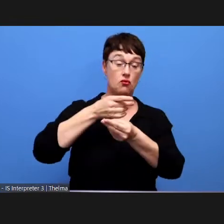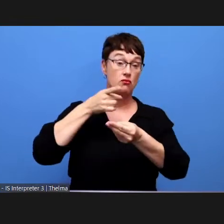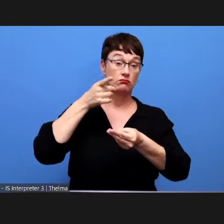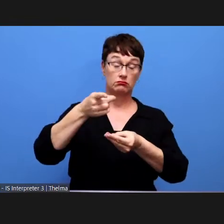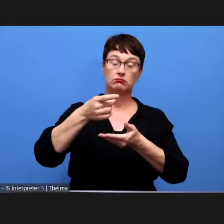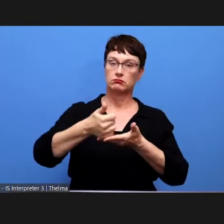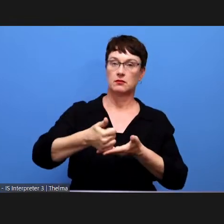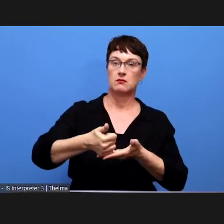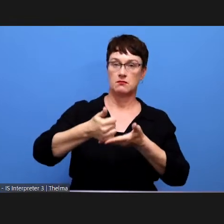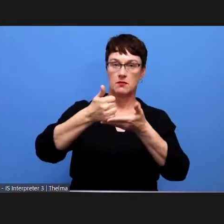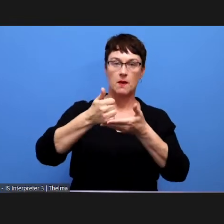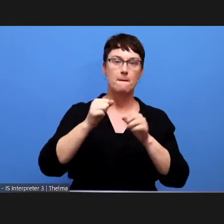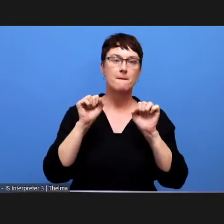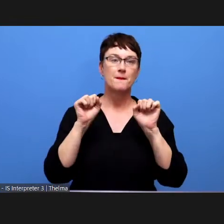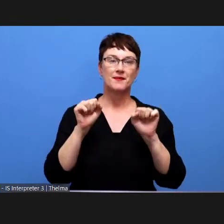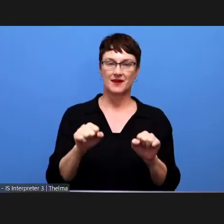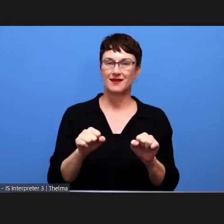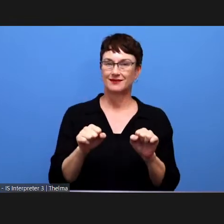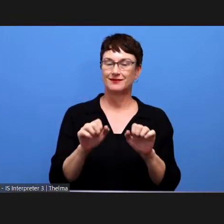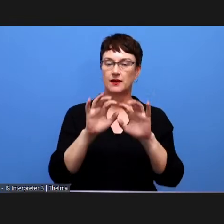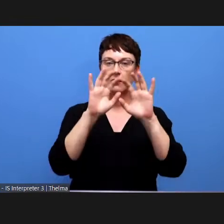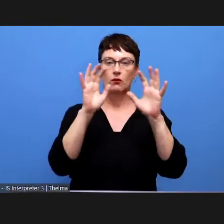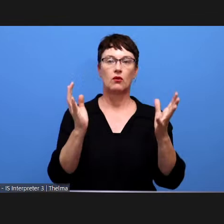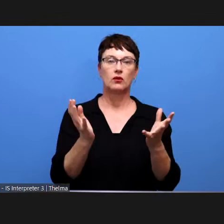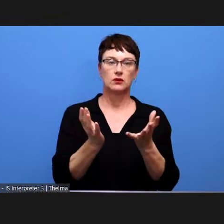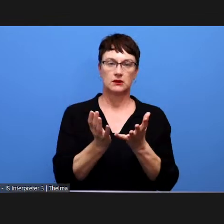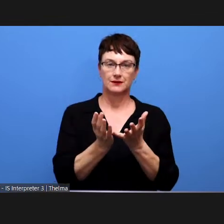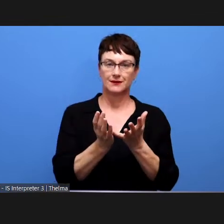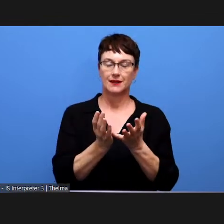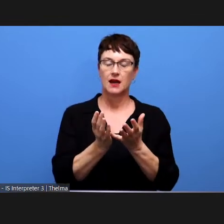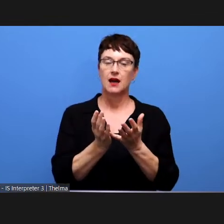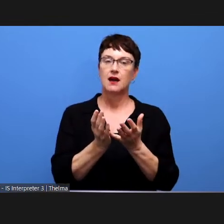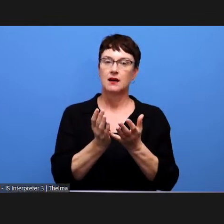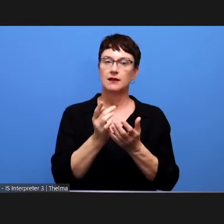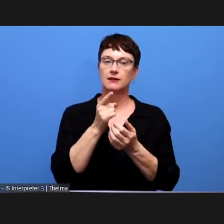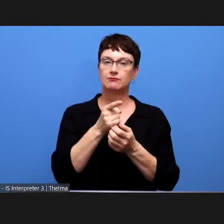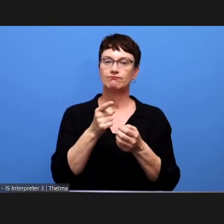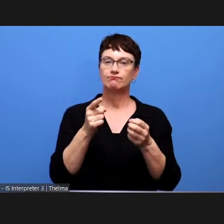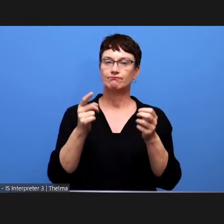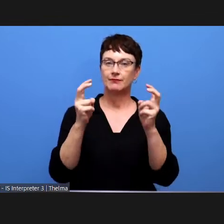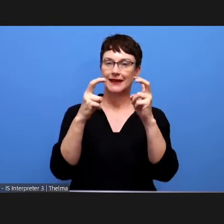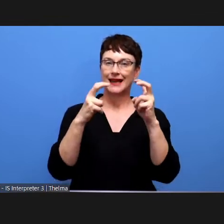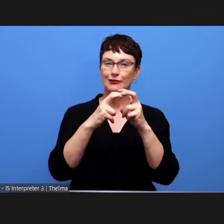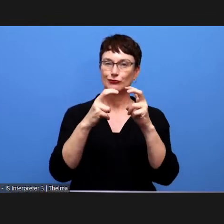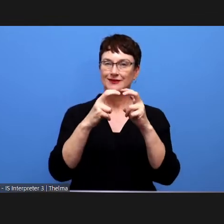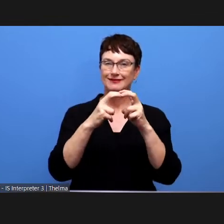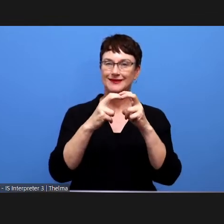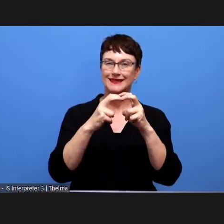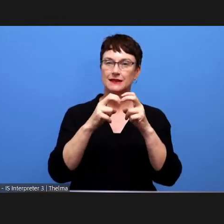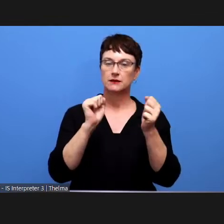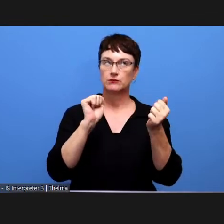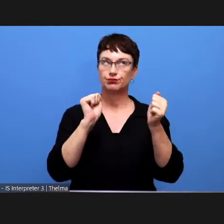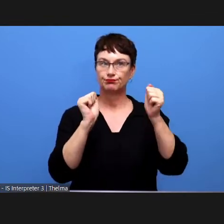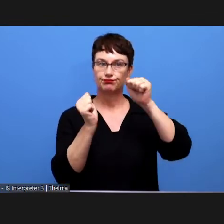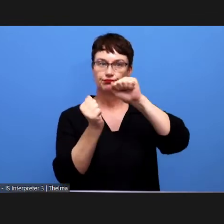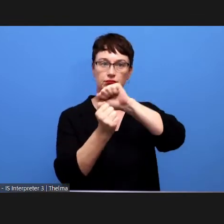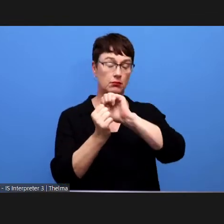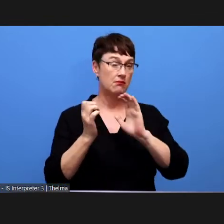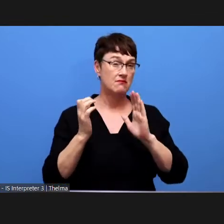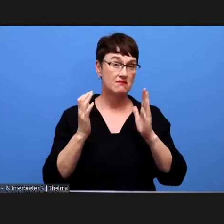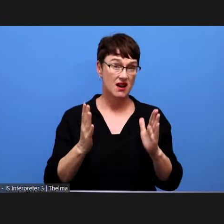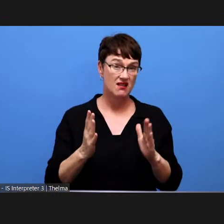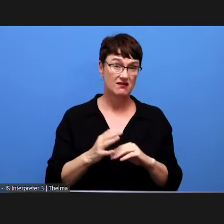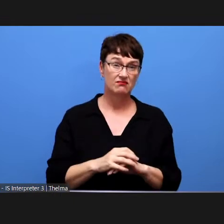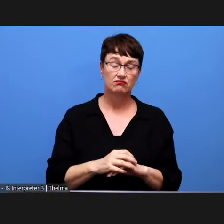global energy transition agenda. So I think, and of course, yes, and of course, that there's a huge need that